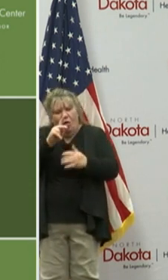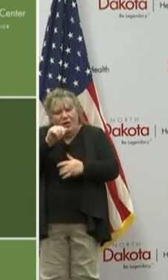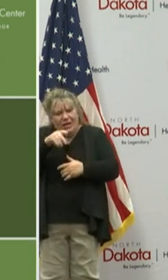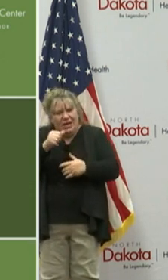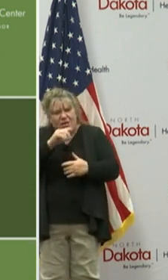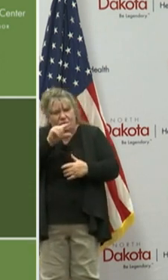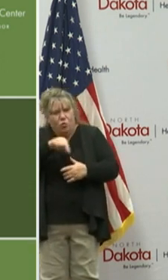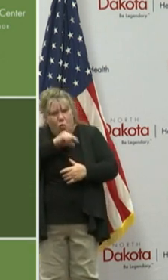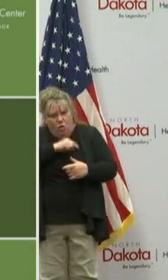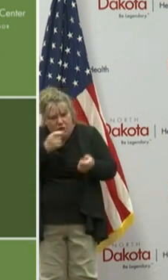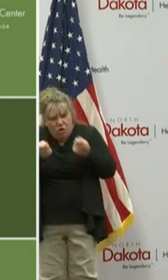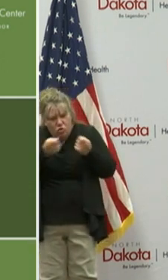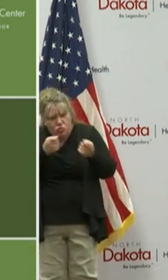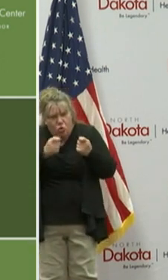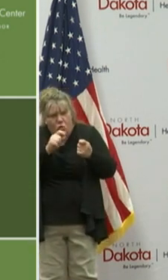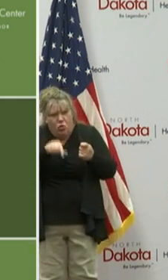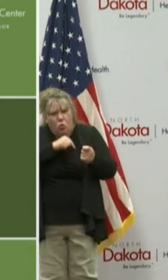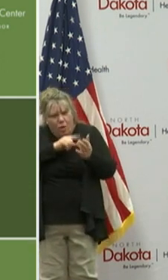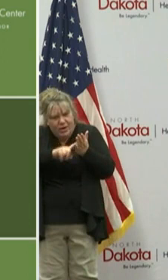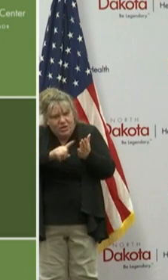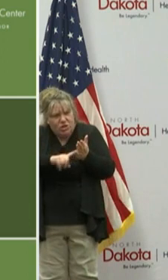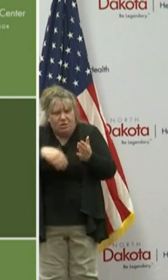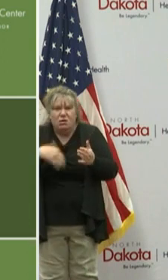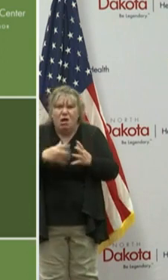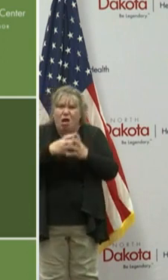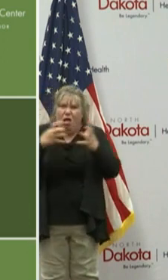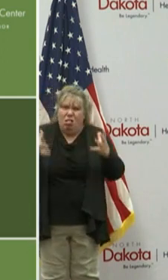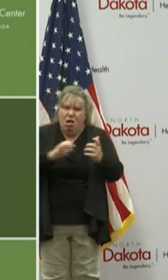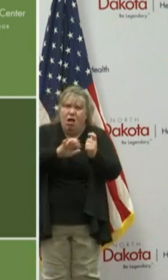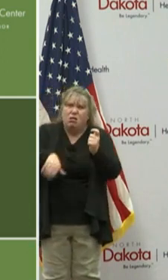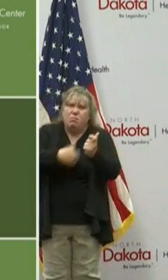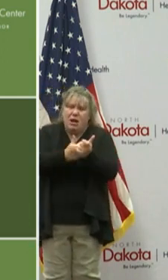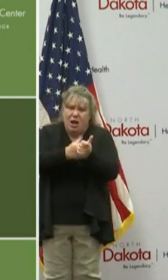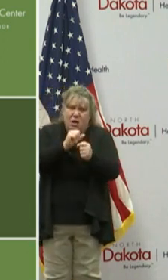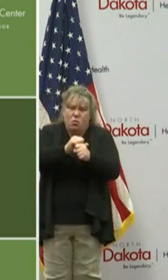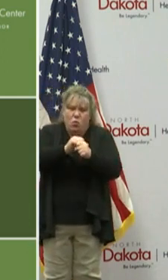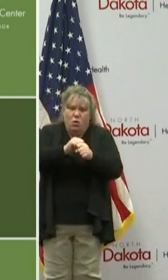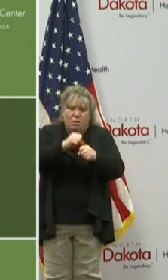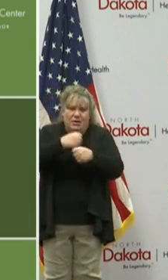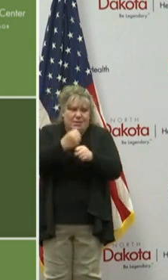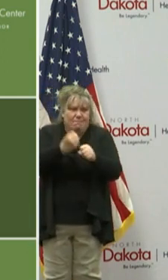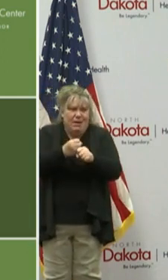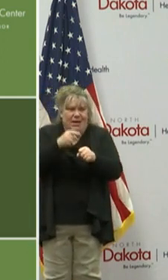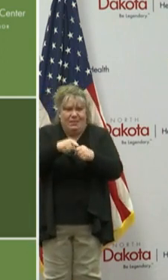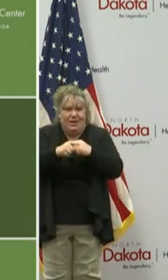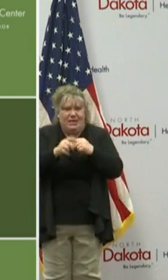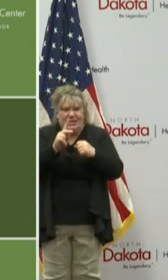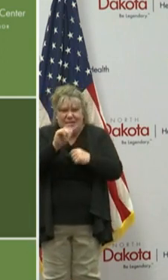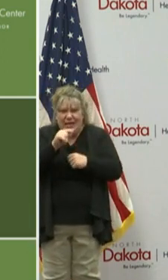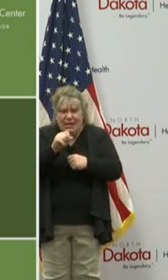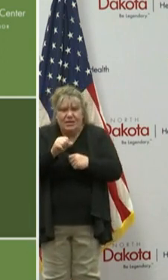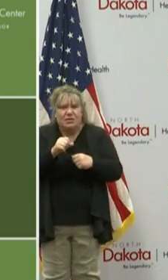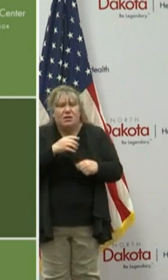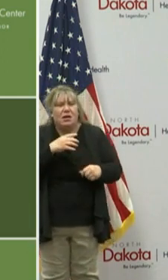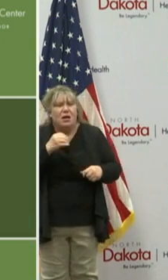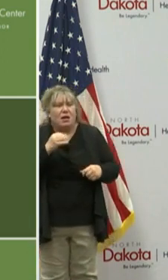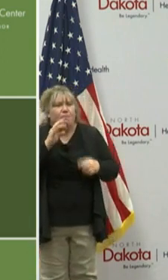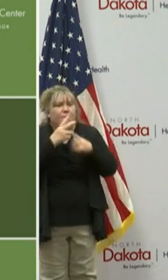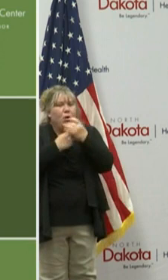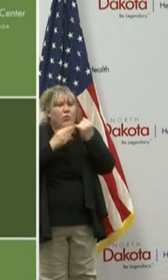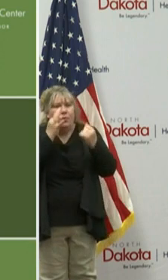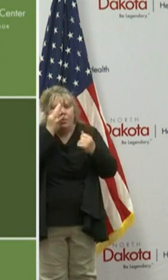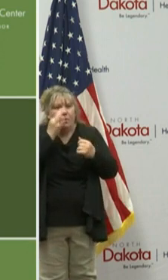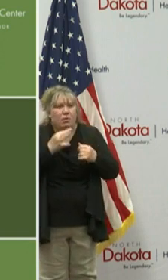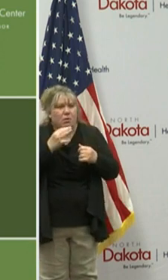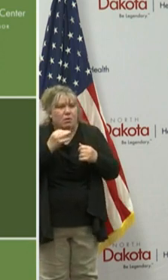has been exemplary. So a lot goes into making these oral and nasal pharyngeal kits, and all those.